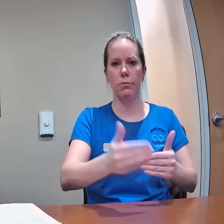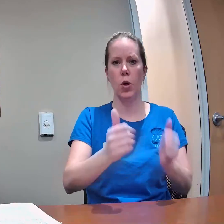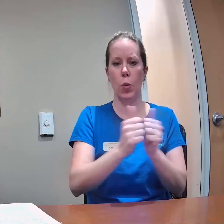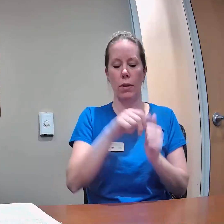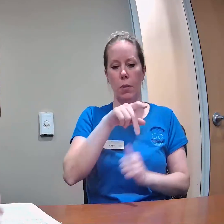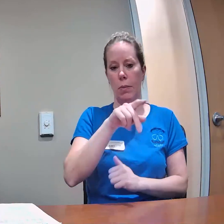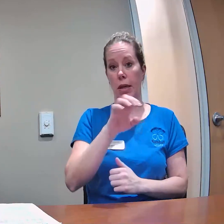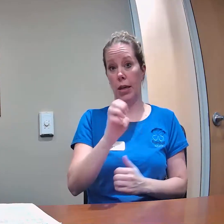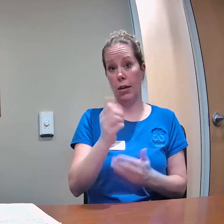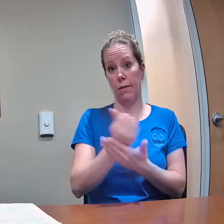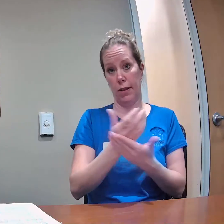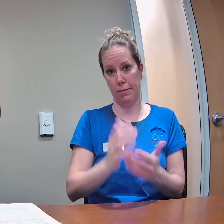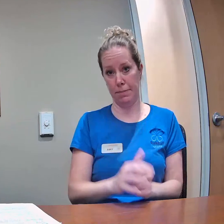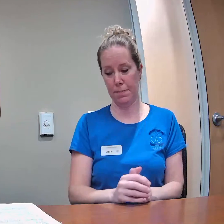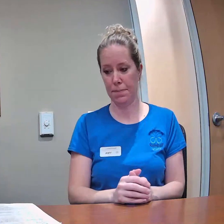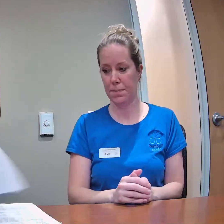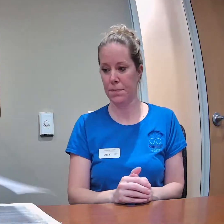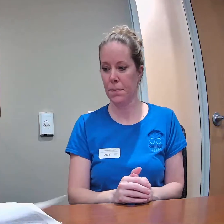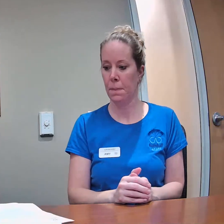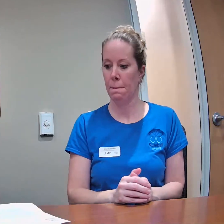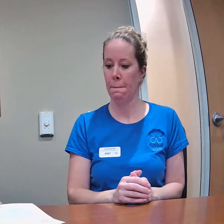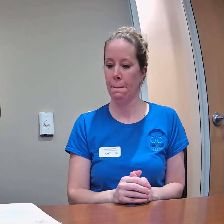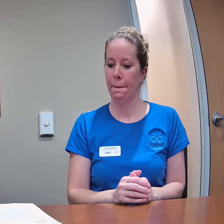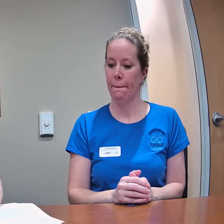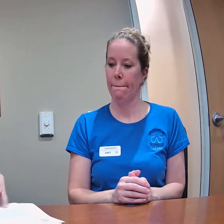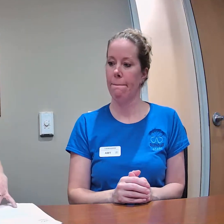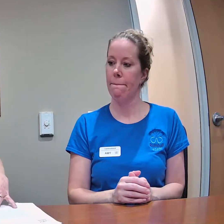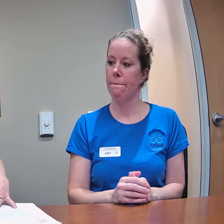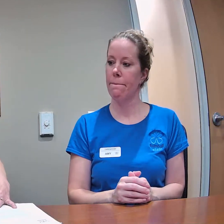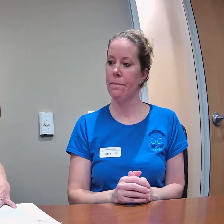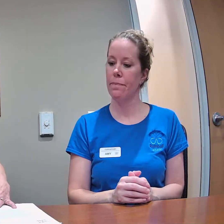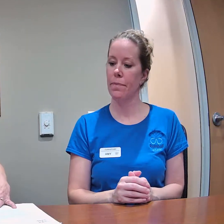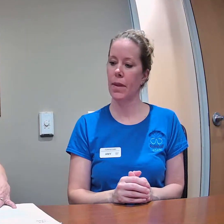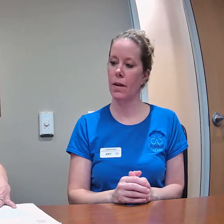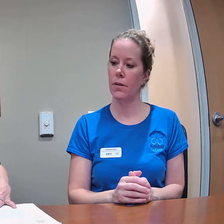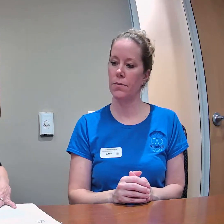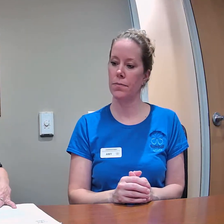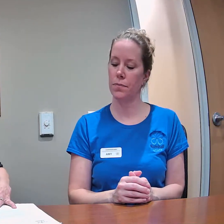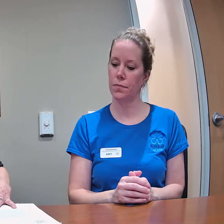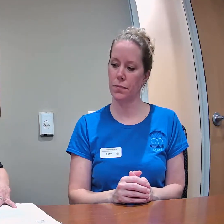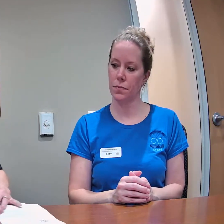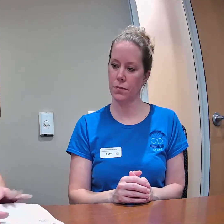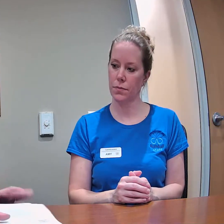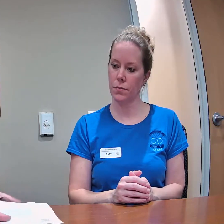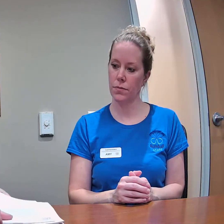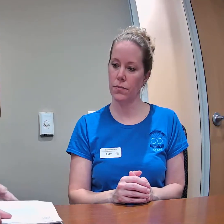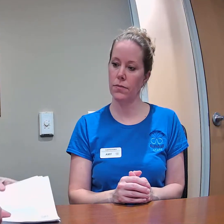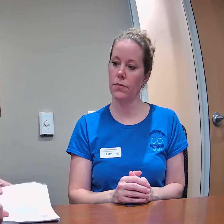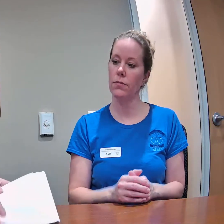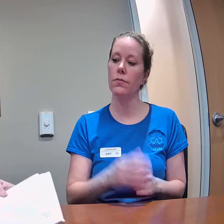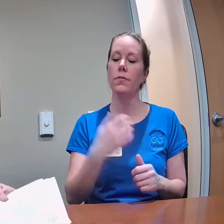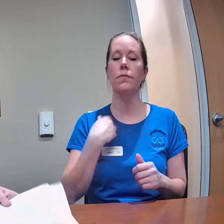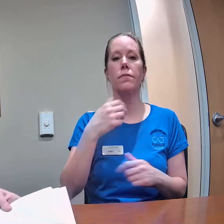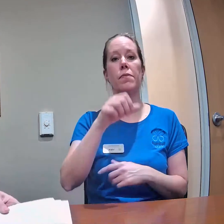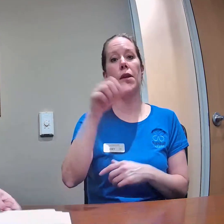PPE. So I wanted to share that with you, and then I had a few other things to talk